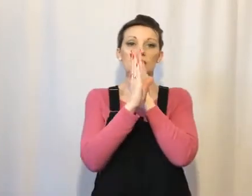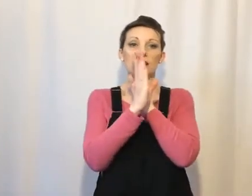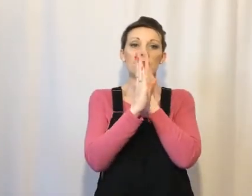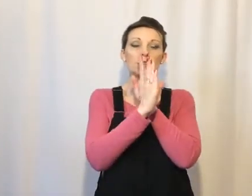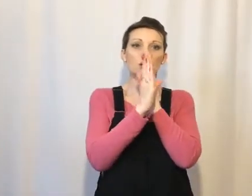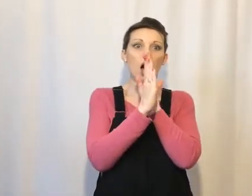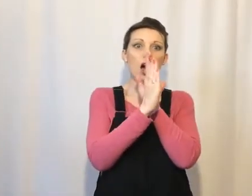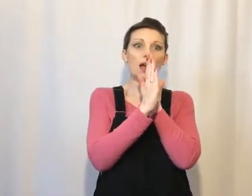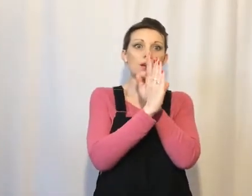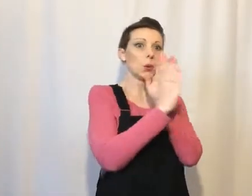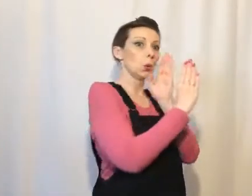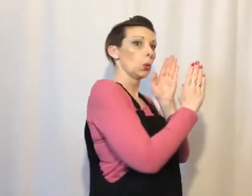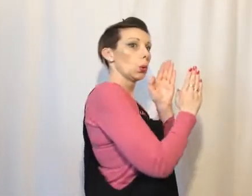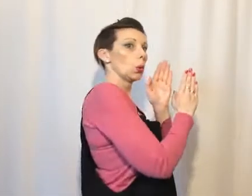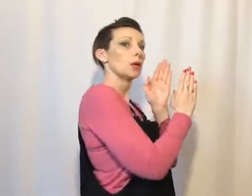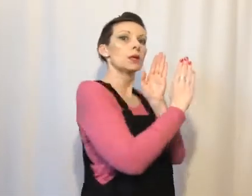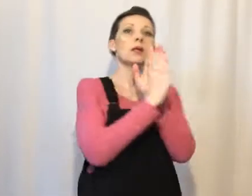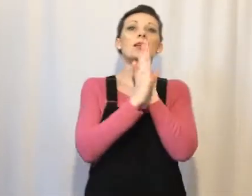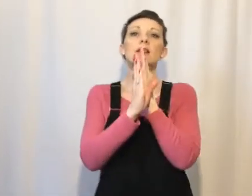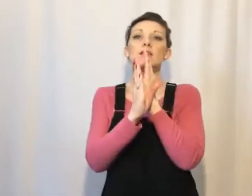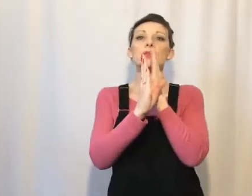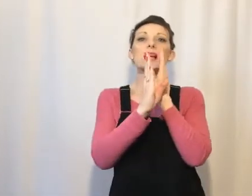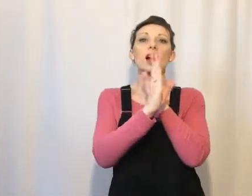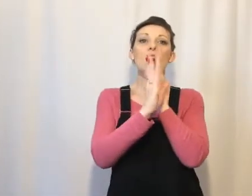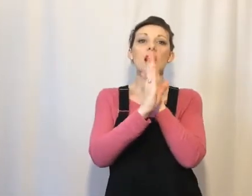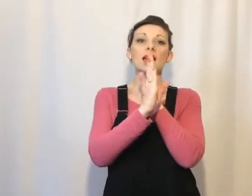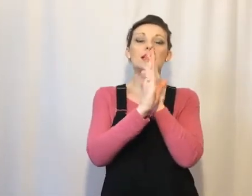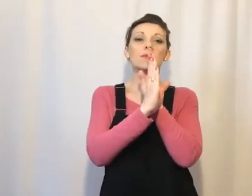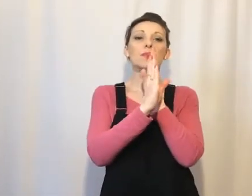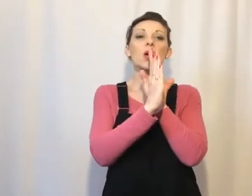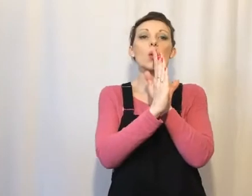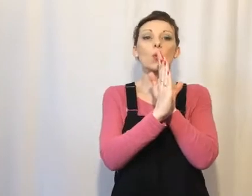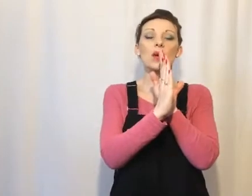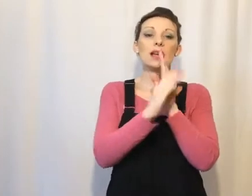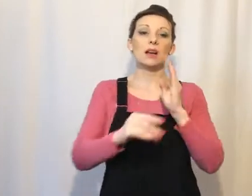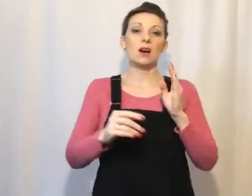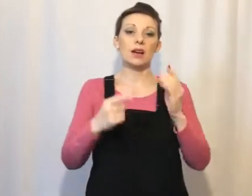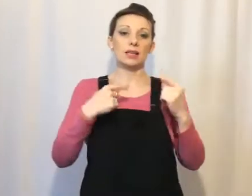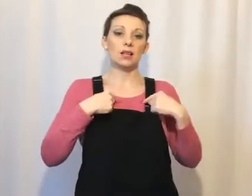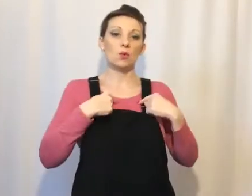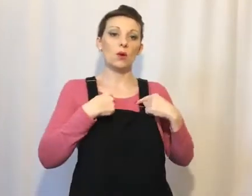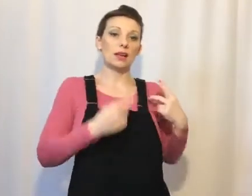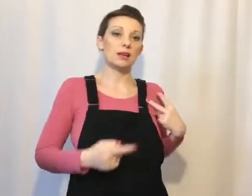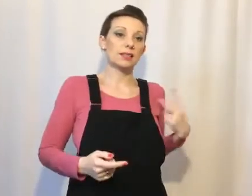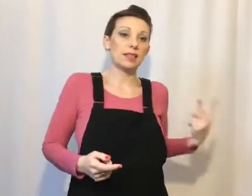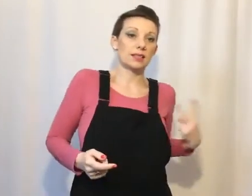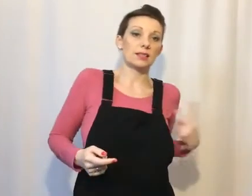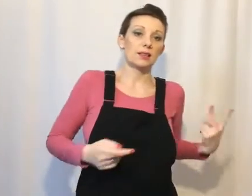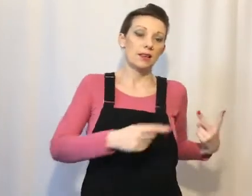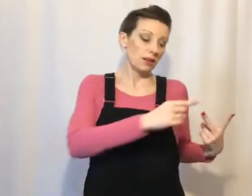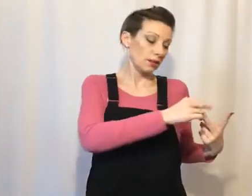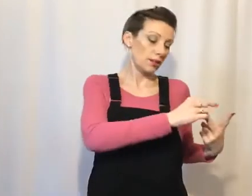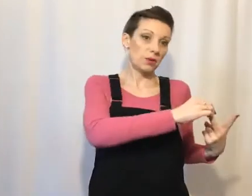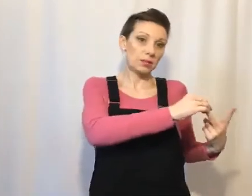it face on hide. If you say hide, we'll hide. So we'll is this, because this one's